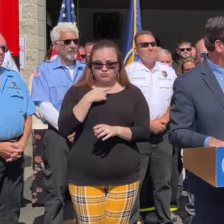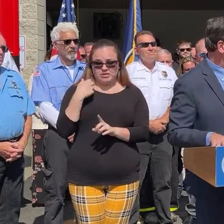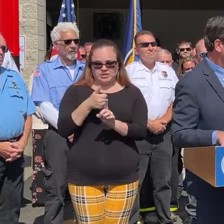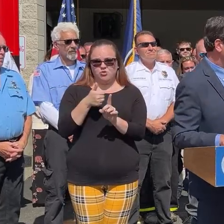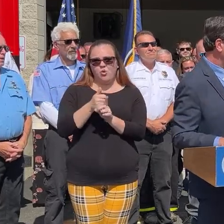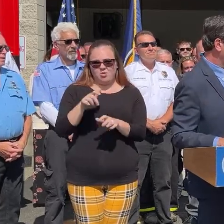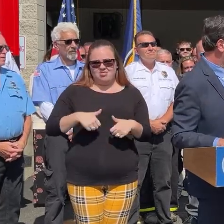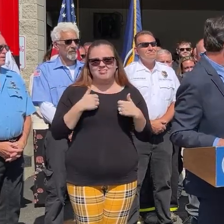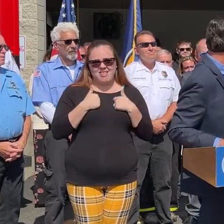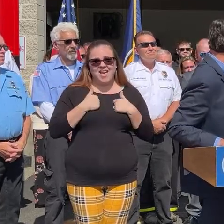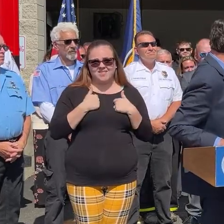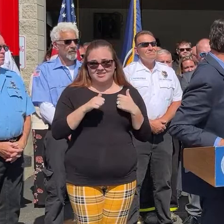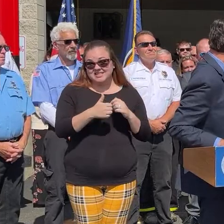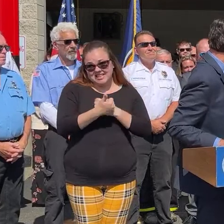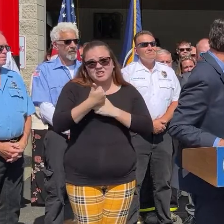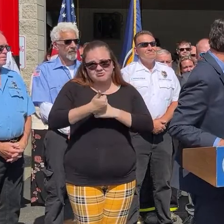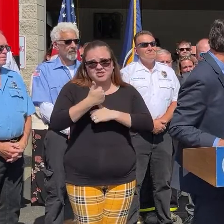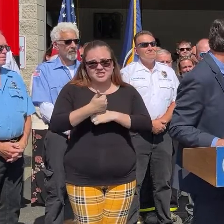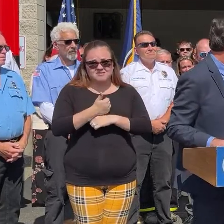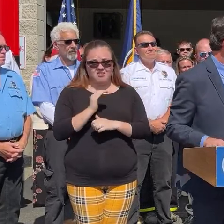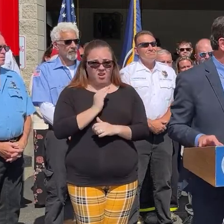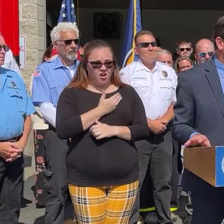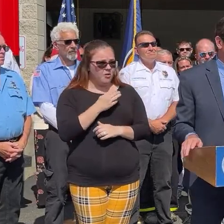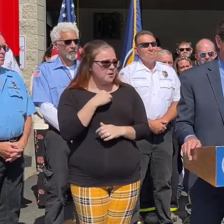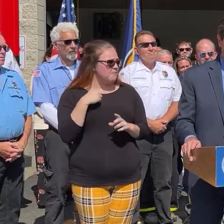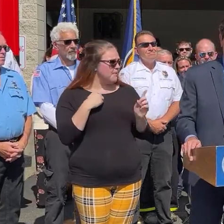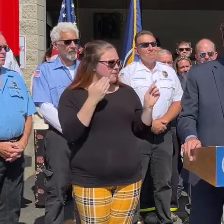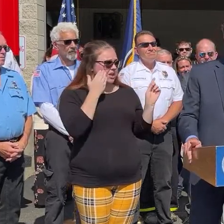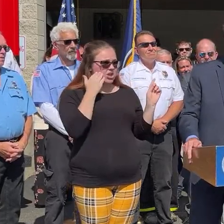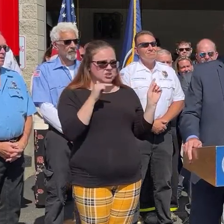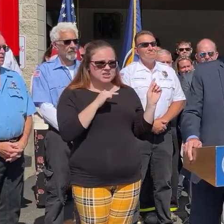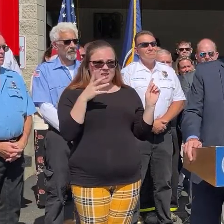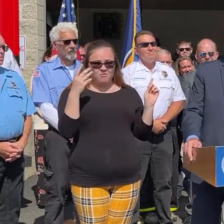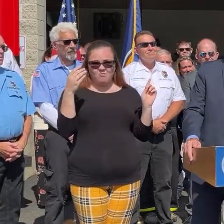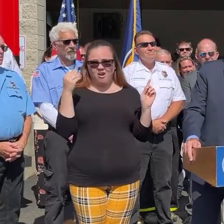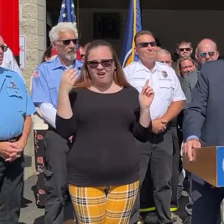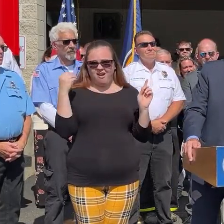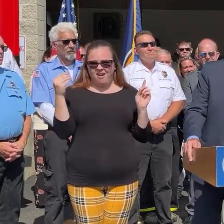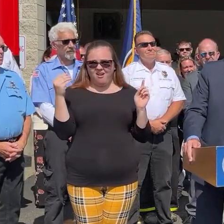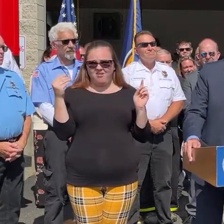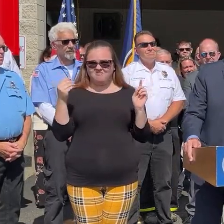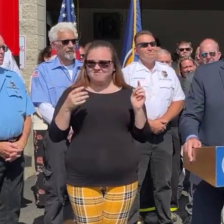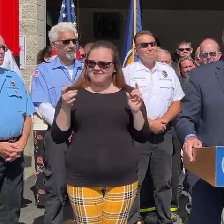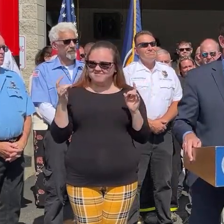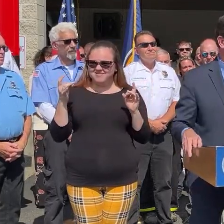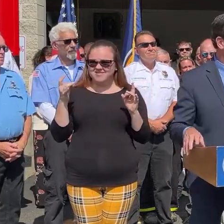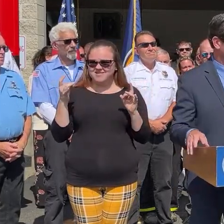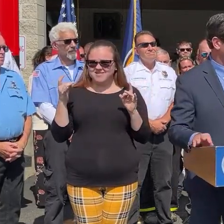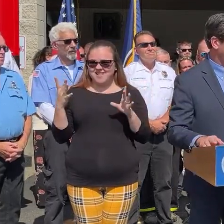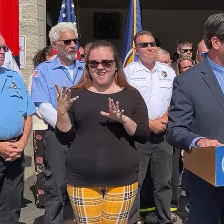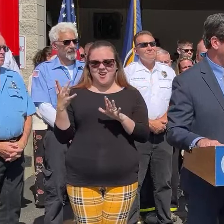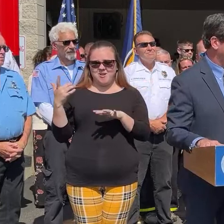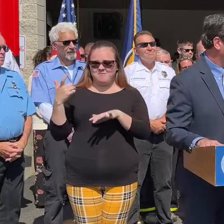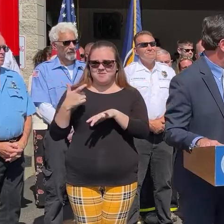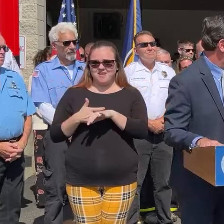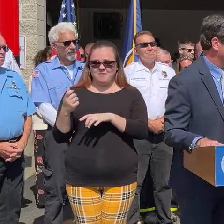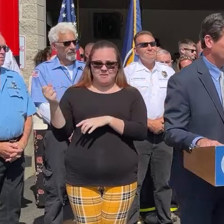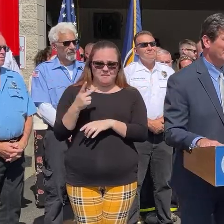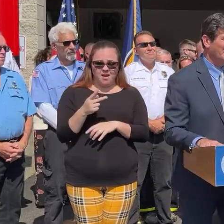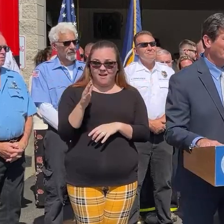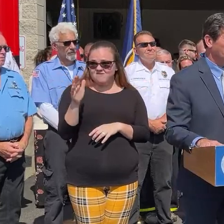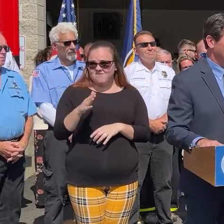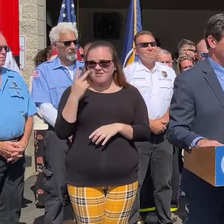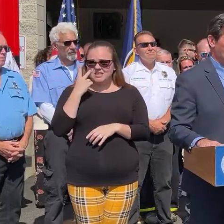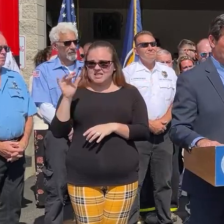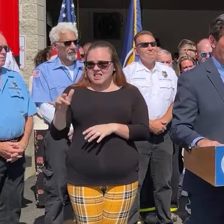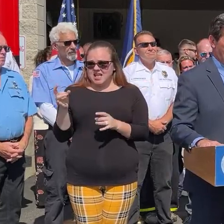was. One of our members here, I know Jerry Whittington went out in the storm at the height of it on a snowmobile and just came back and said, I've never seen